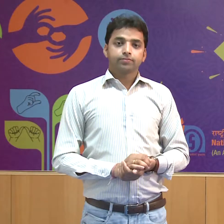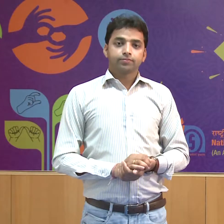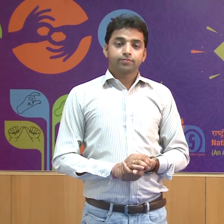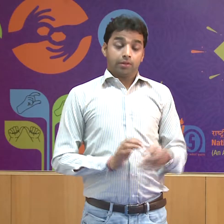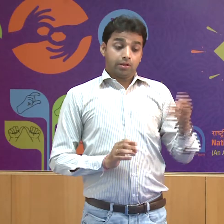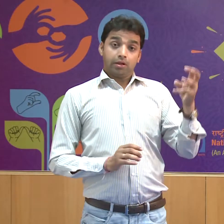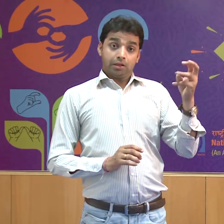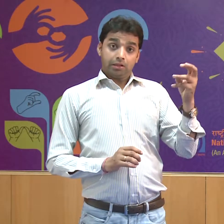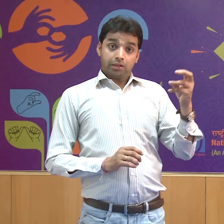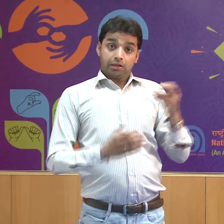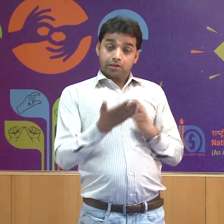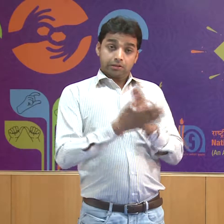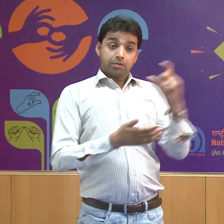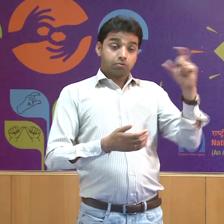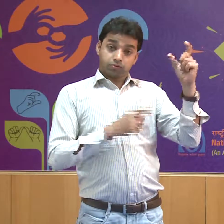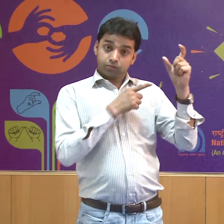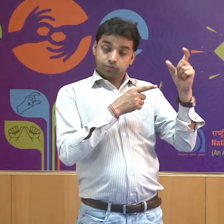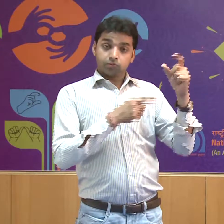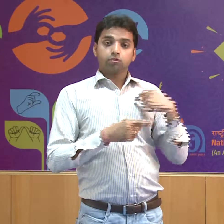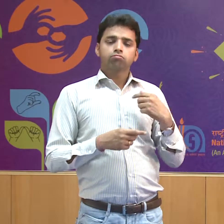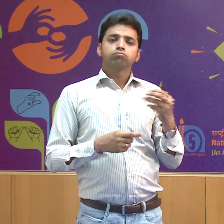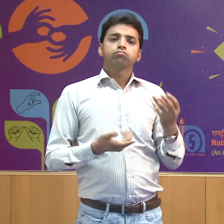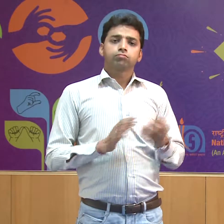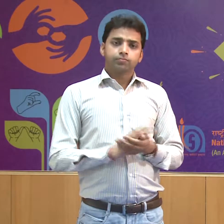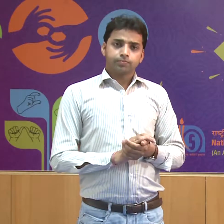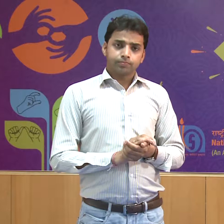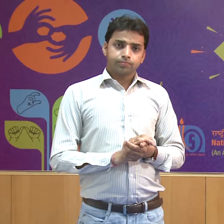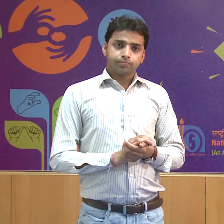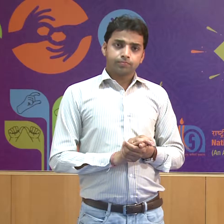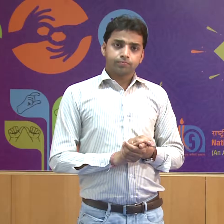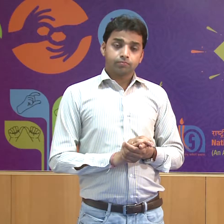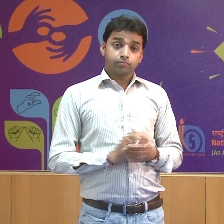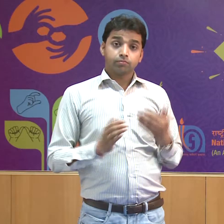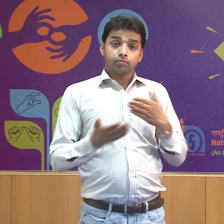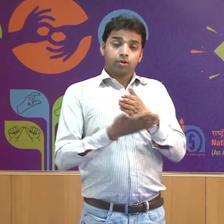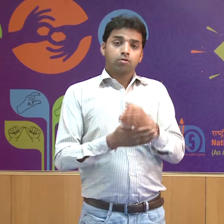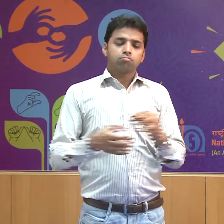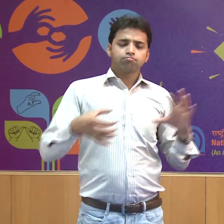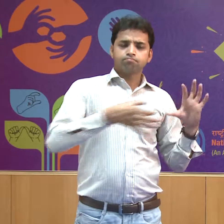Third type of institution were those that were attached to the mosque.